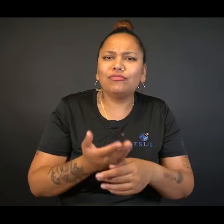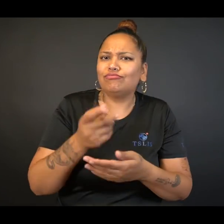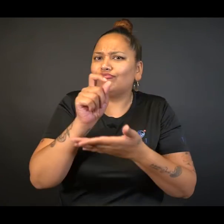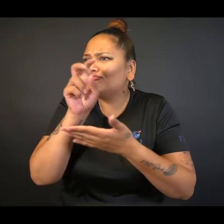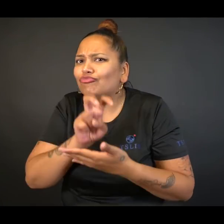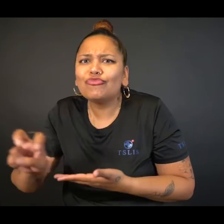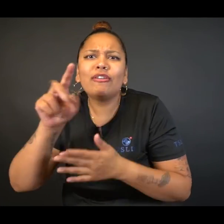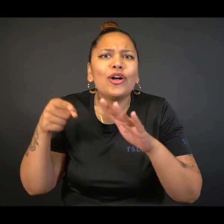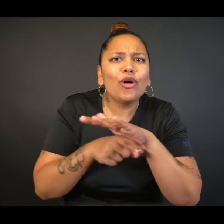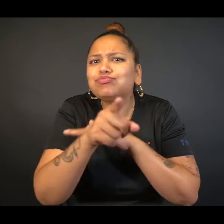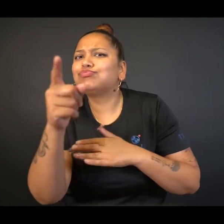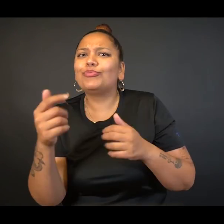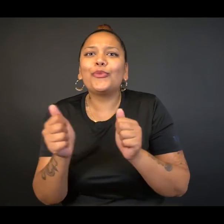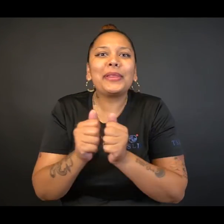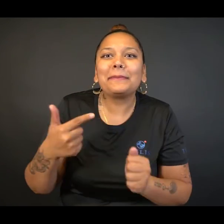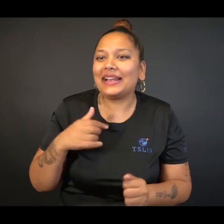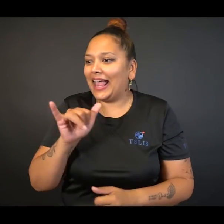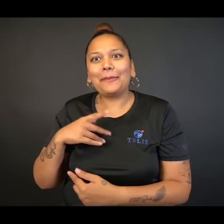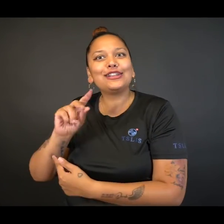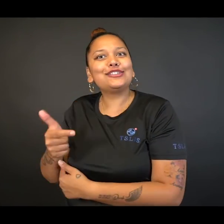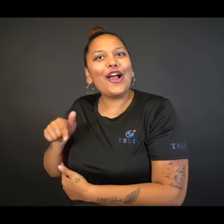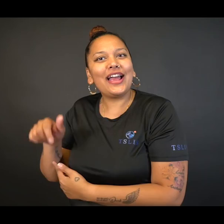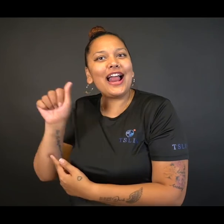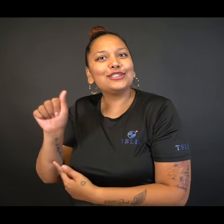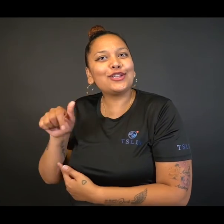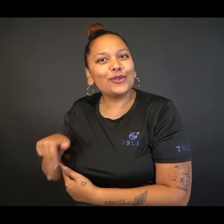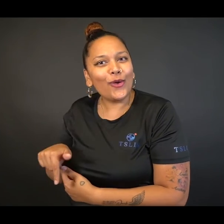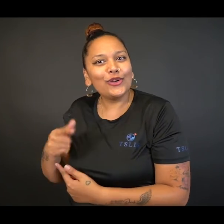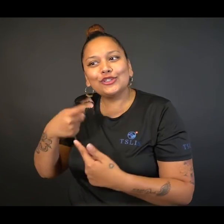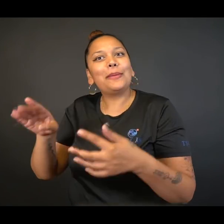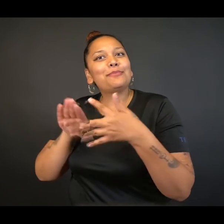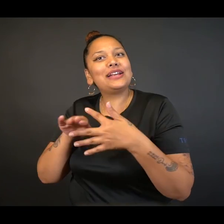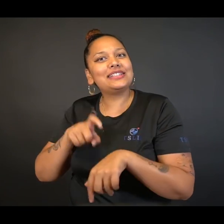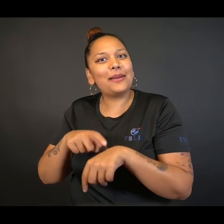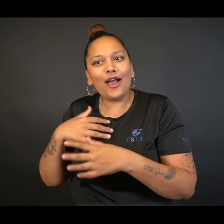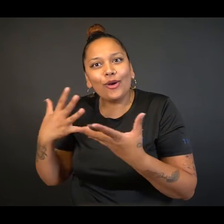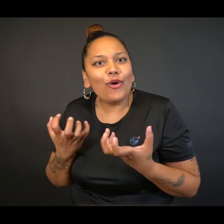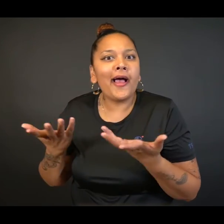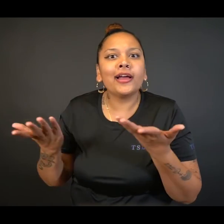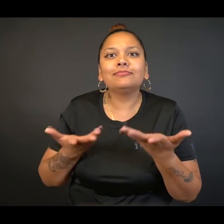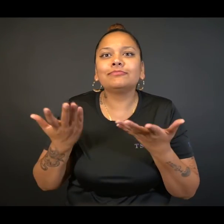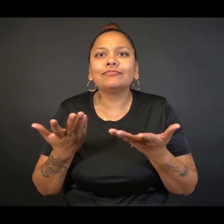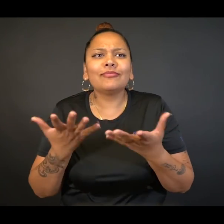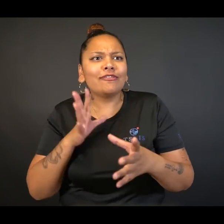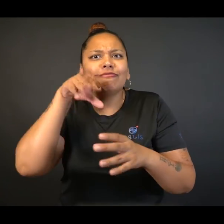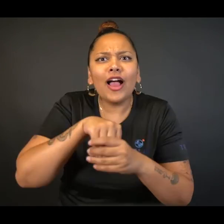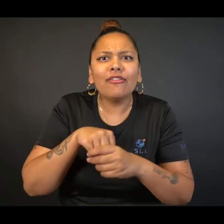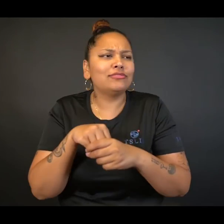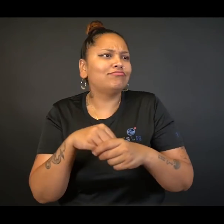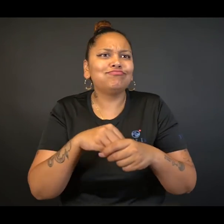be aware of. We want you to make sure that content is accessible so that we have the freedom to